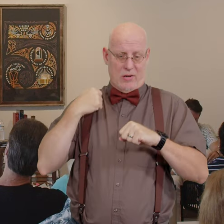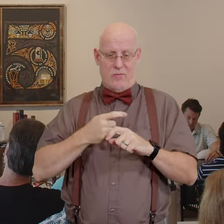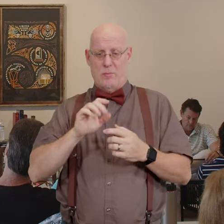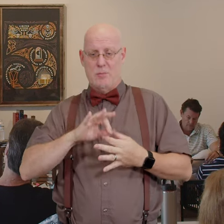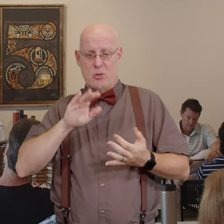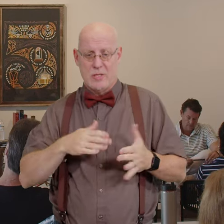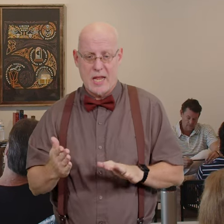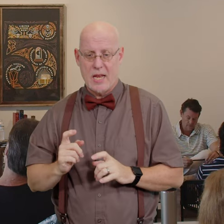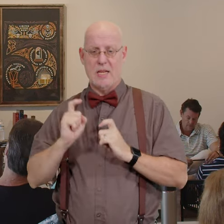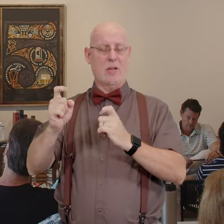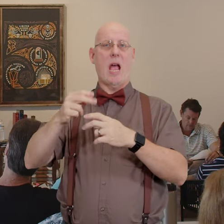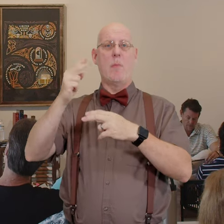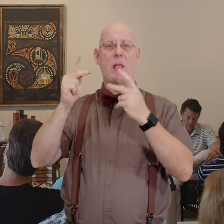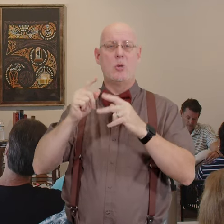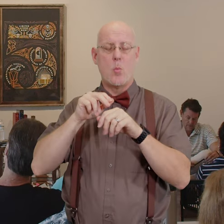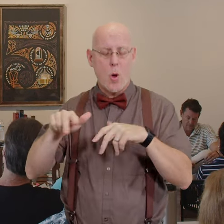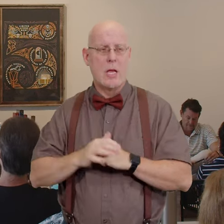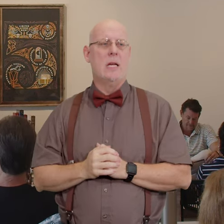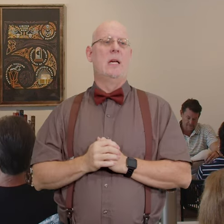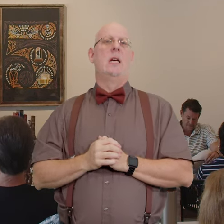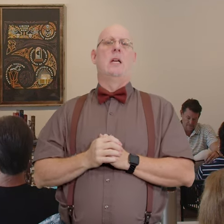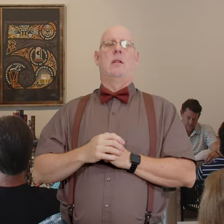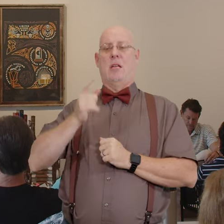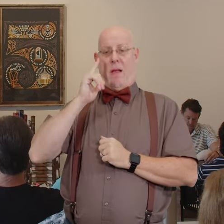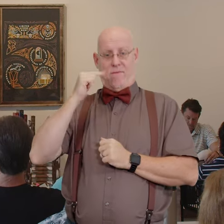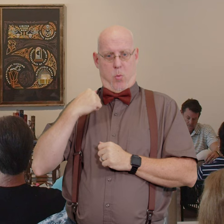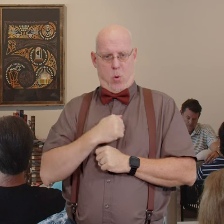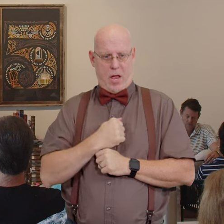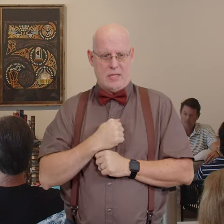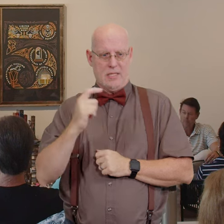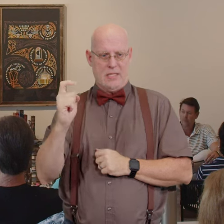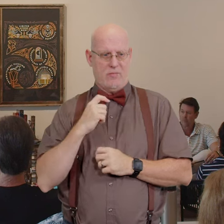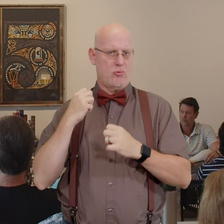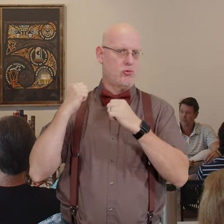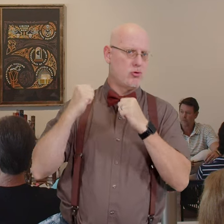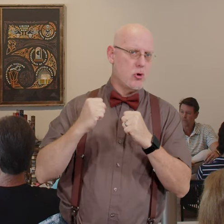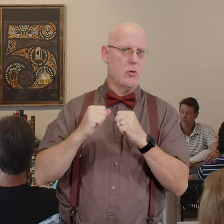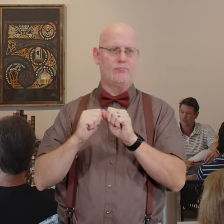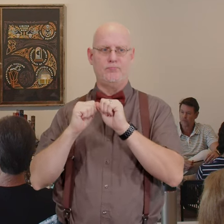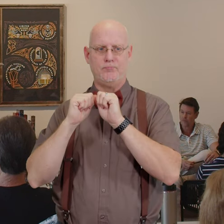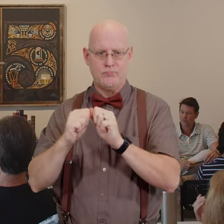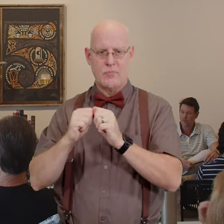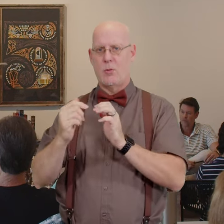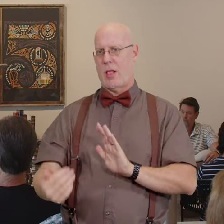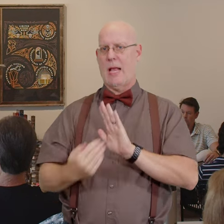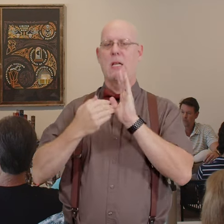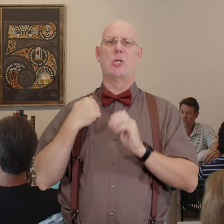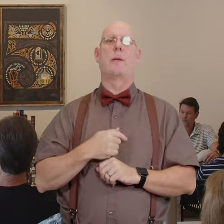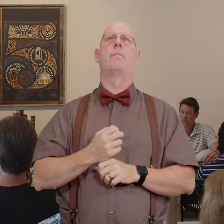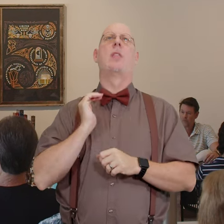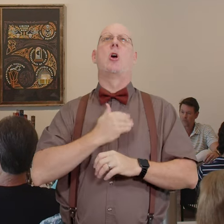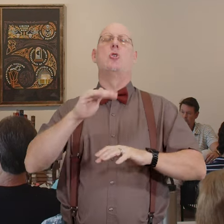deadness and makes us walk in high places. We find a God who is for us, giving us the courage to withstand those who may be against